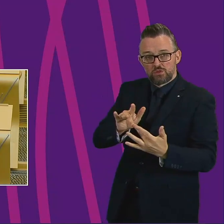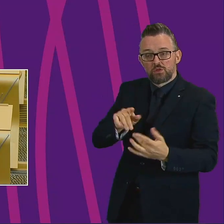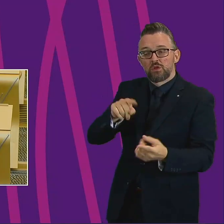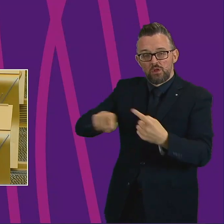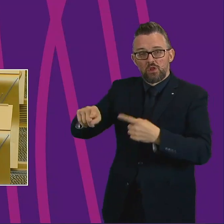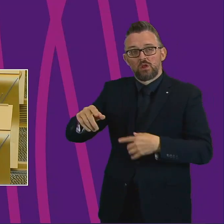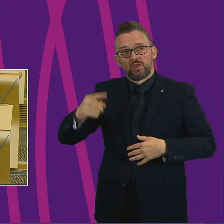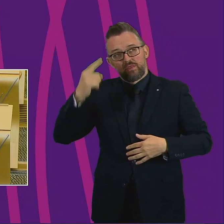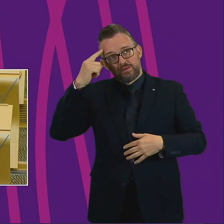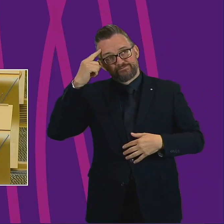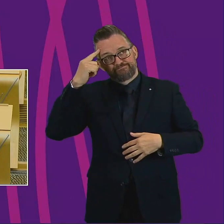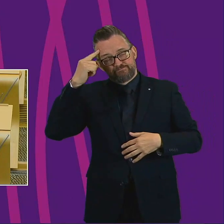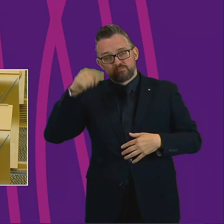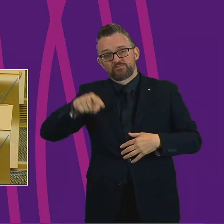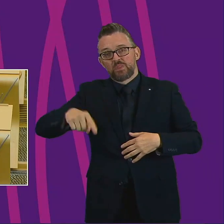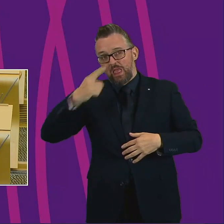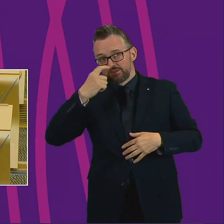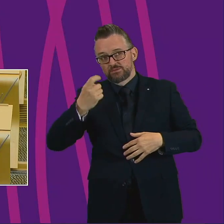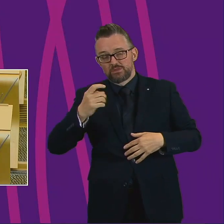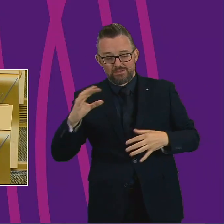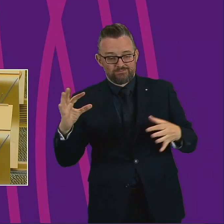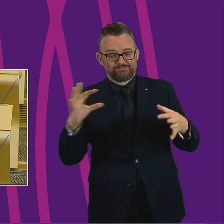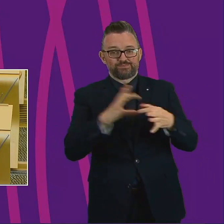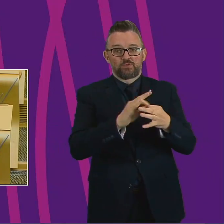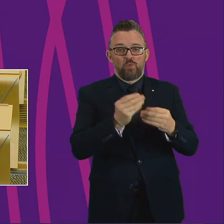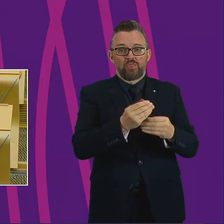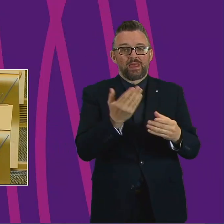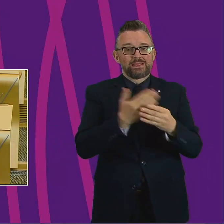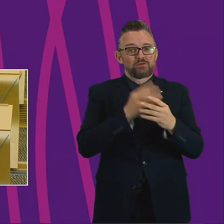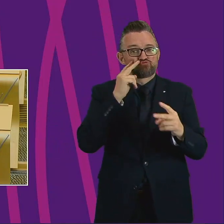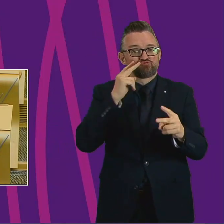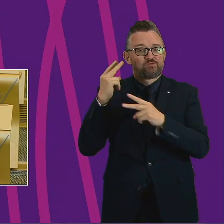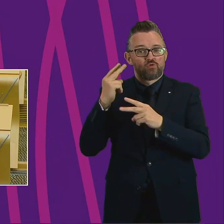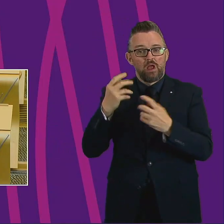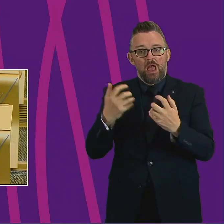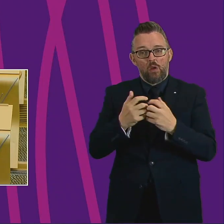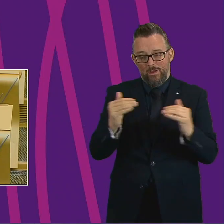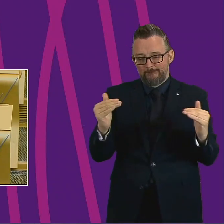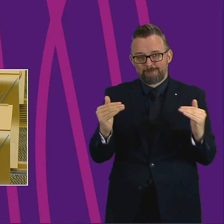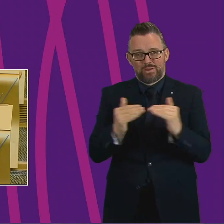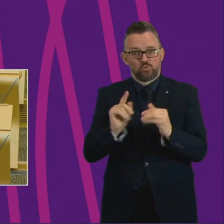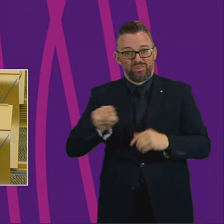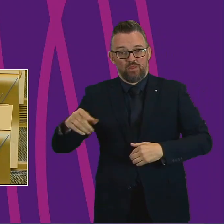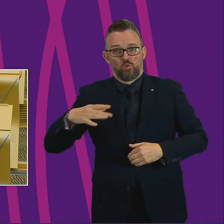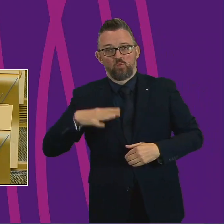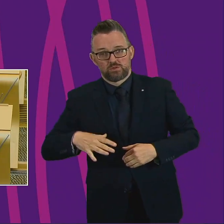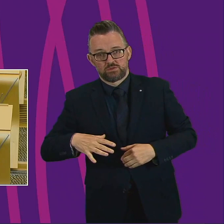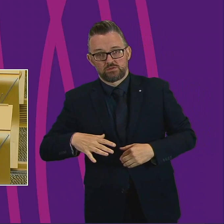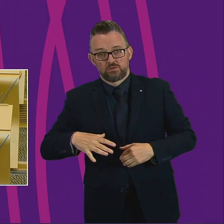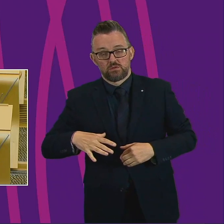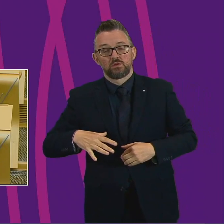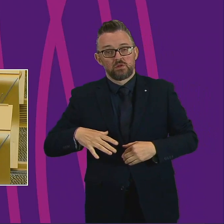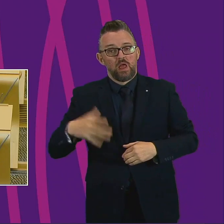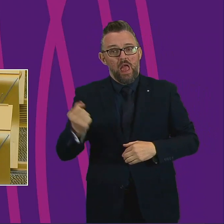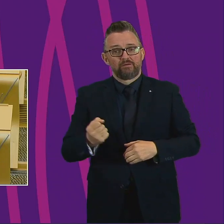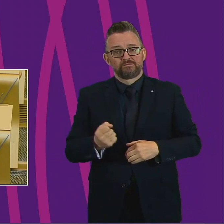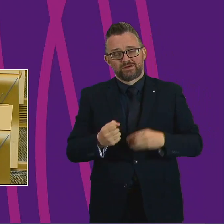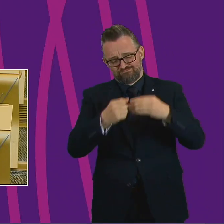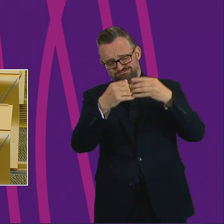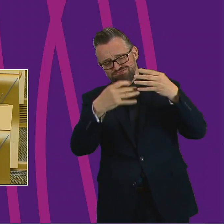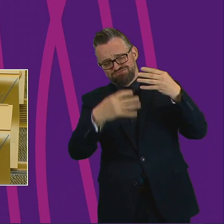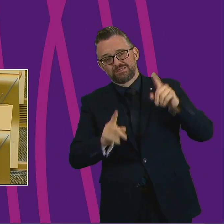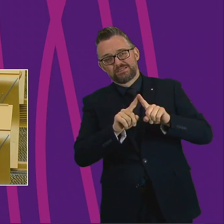choose a way of engaging with that case review that best meets their needs. And as I said, they have a range of reviews.